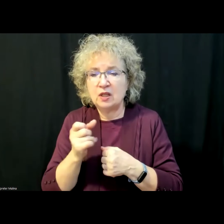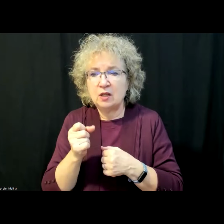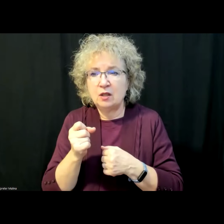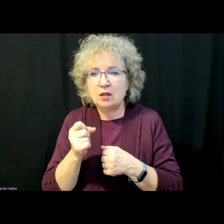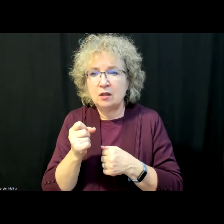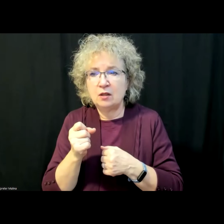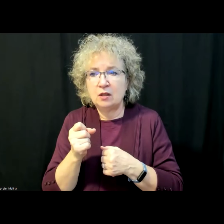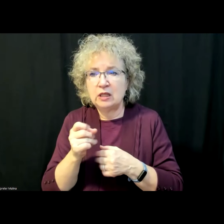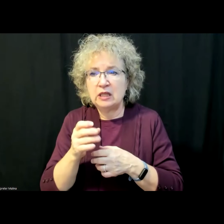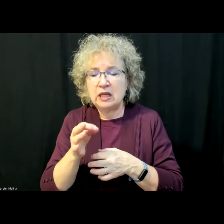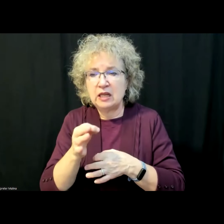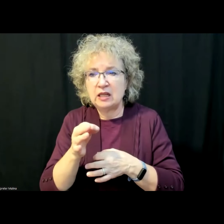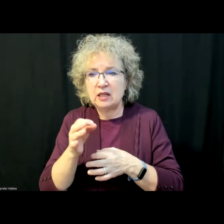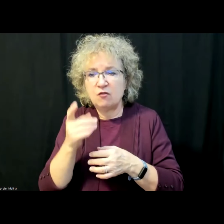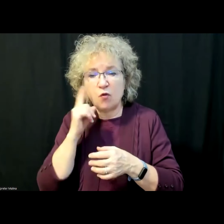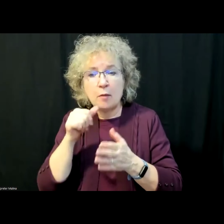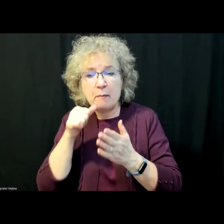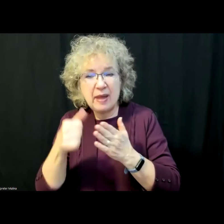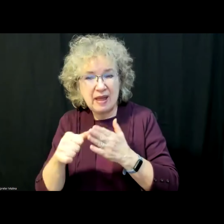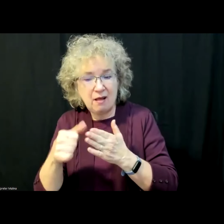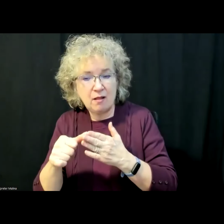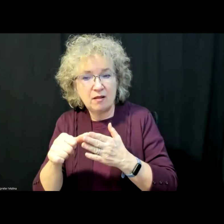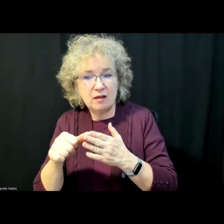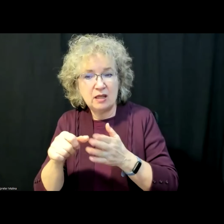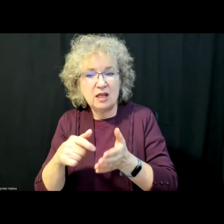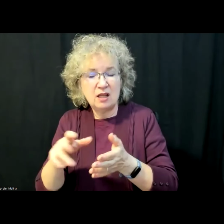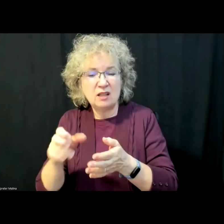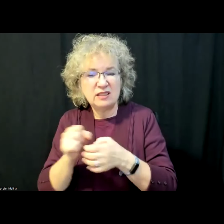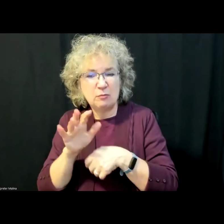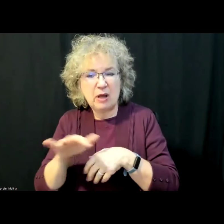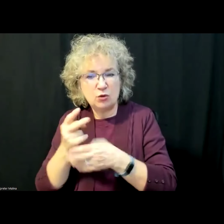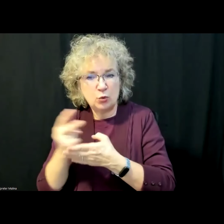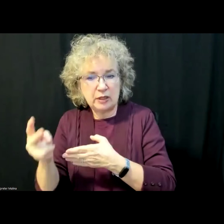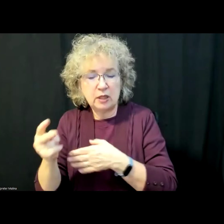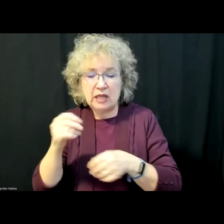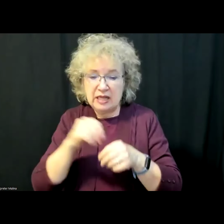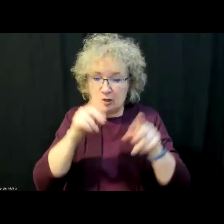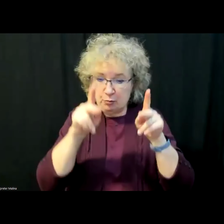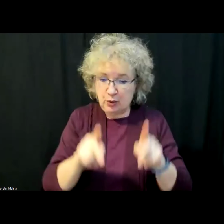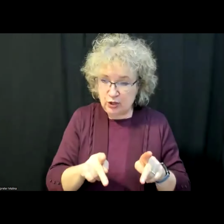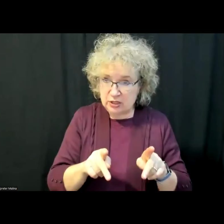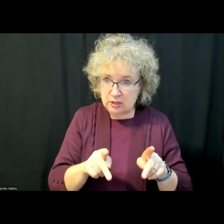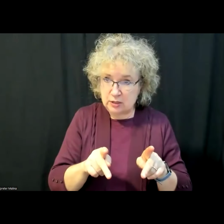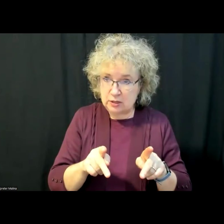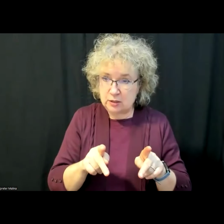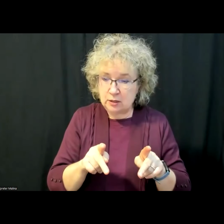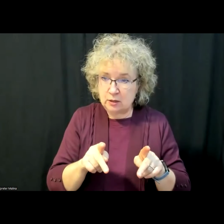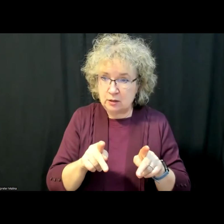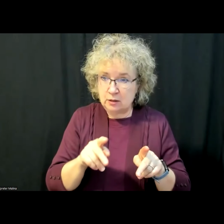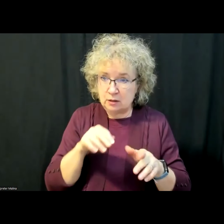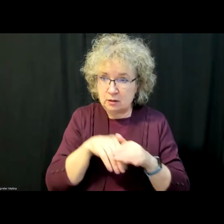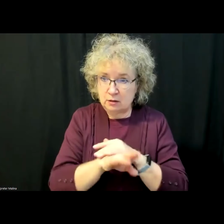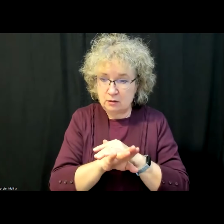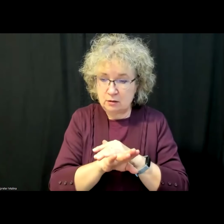and are coming in person that turnaround time. So from the time that I get the referral to me contacting, uh, the client to